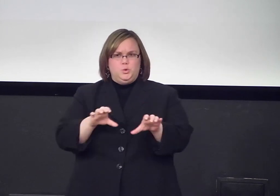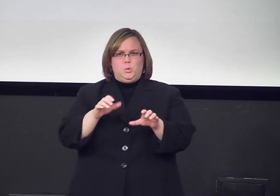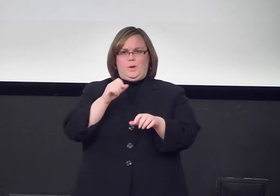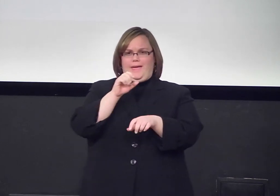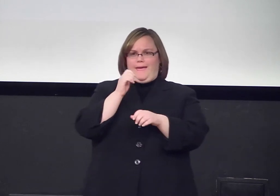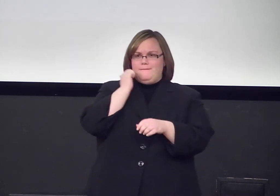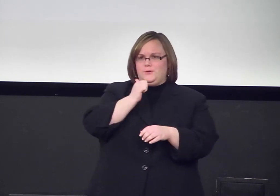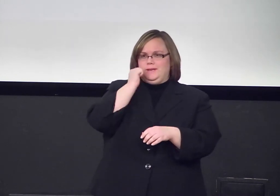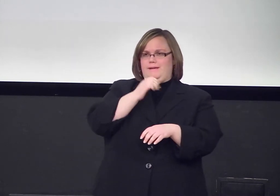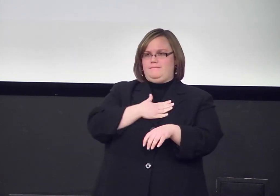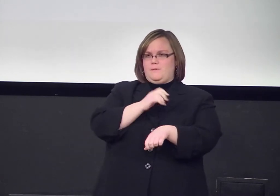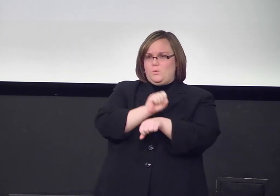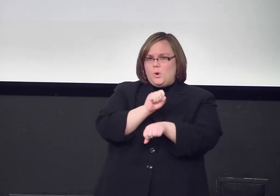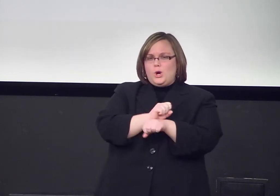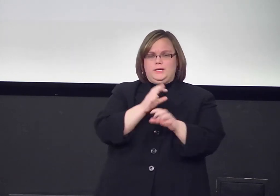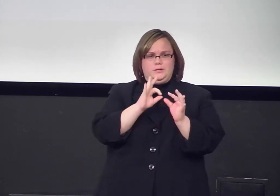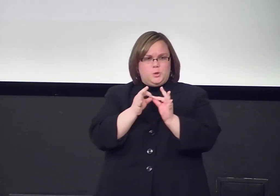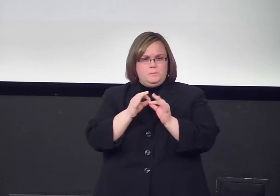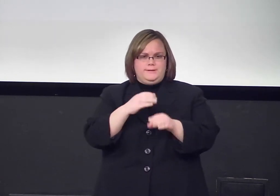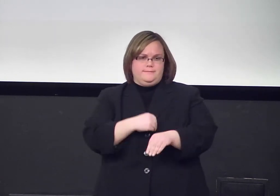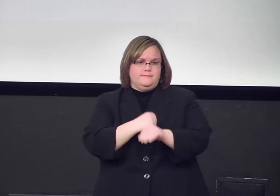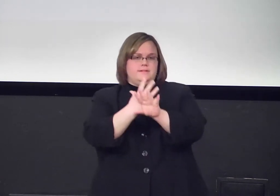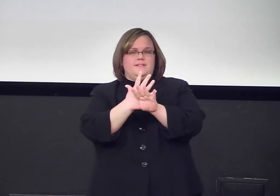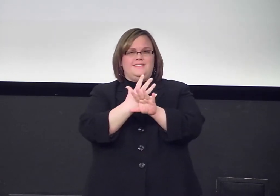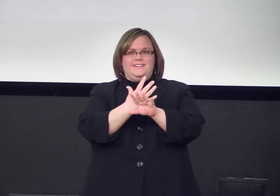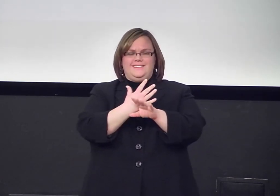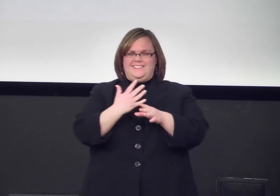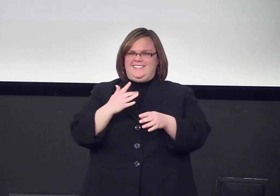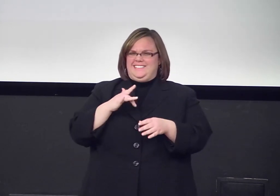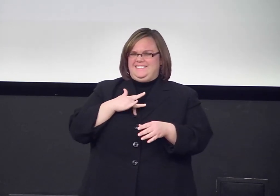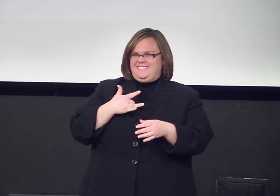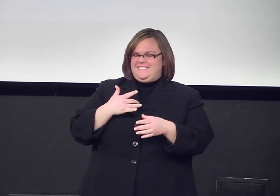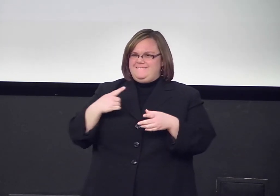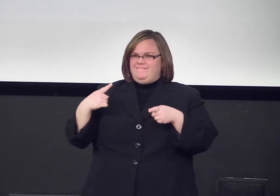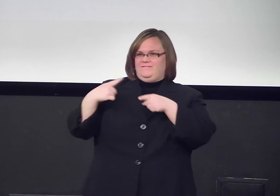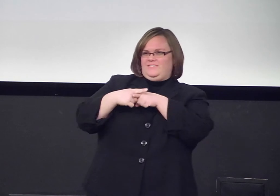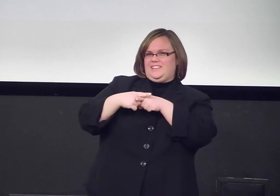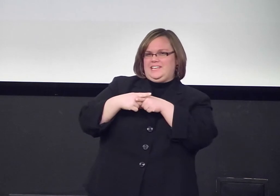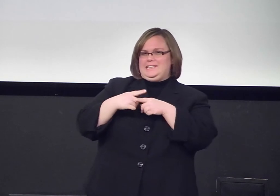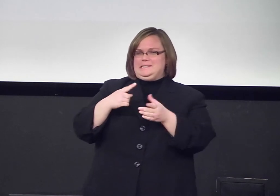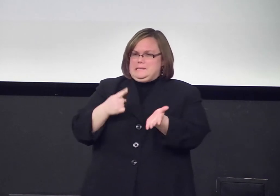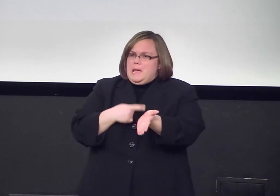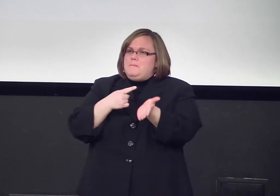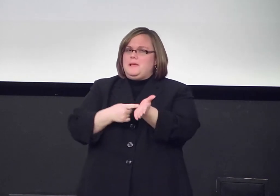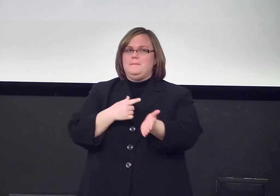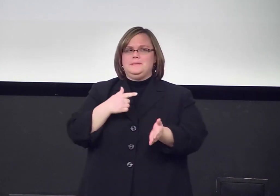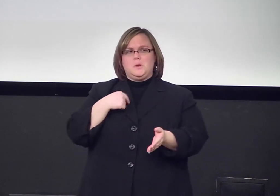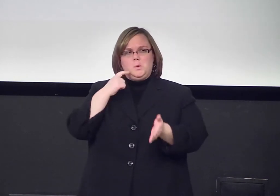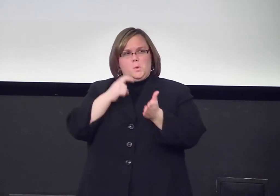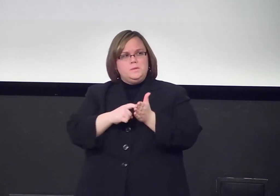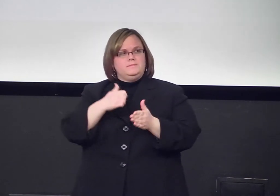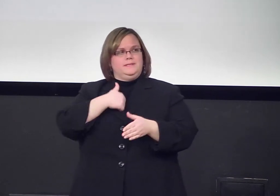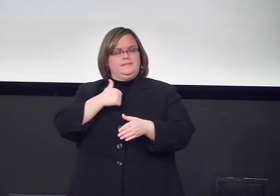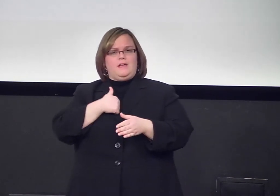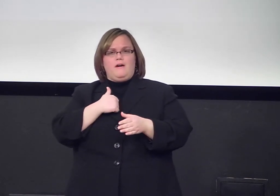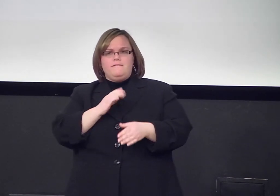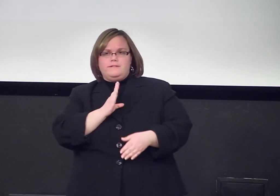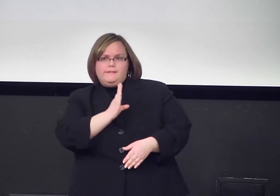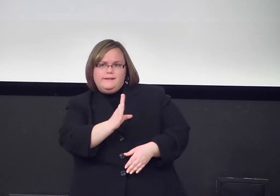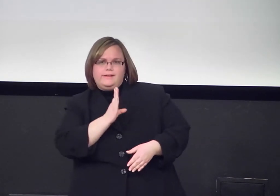is establishing regulations, but also what our actual lives look like when we're in the interpreting